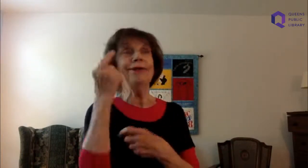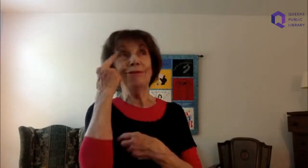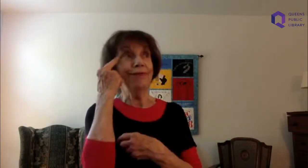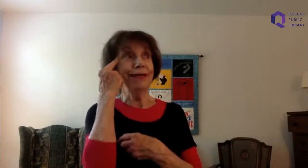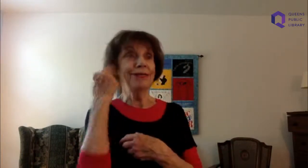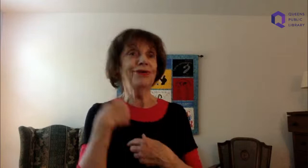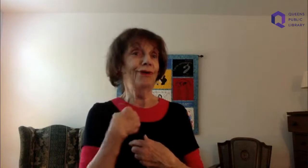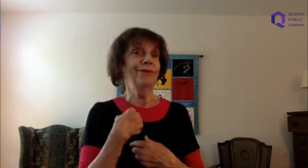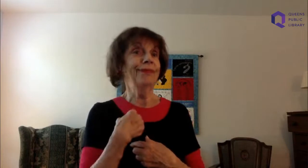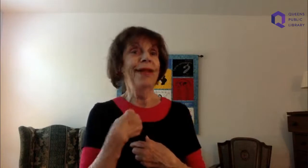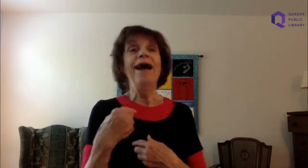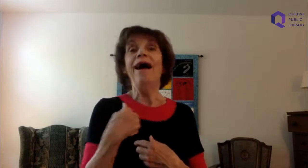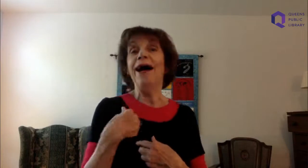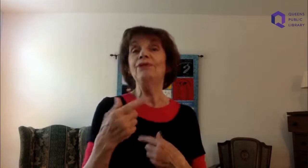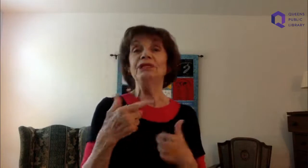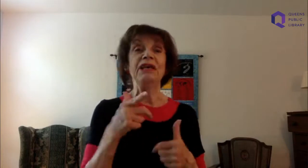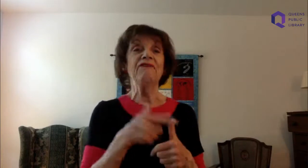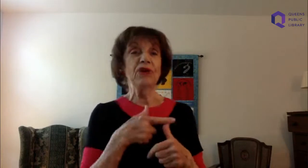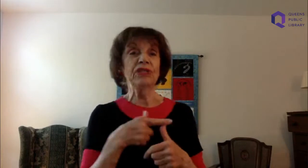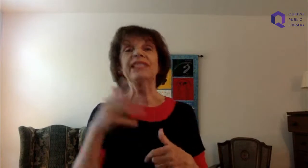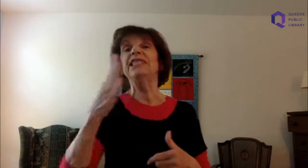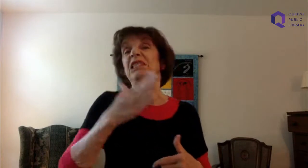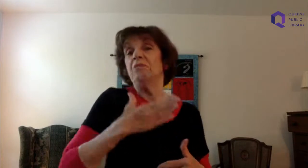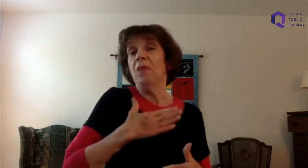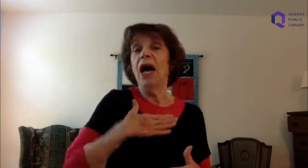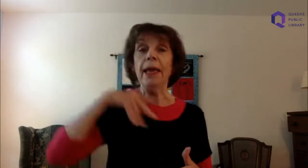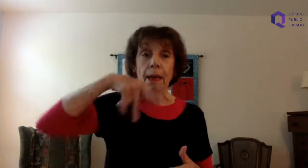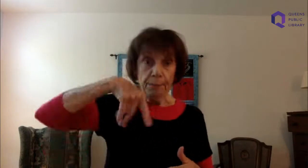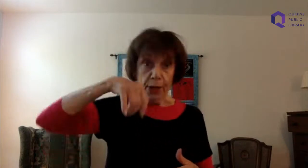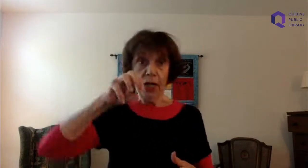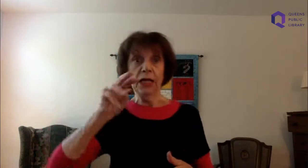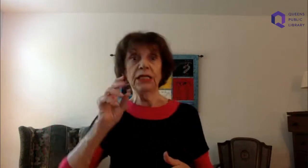don't think so. I was here first. This is my pond.